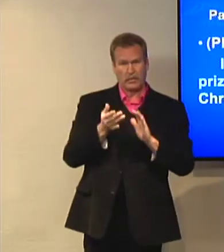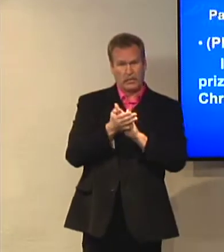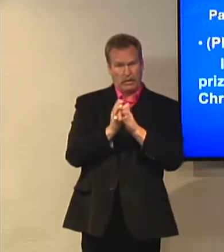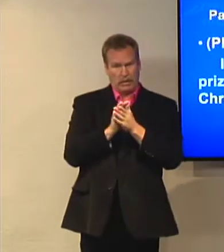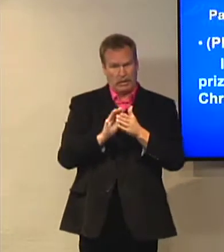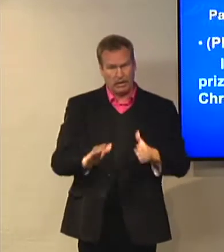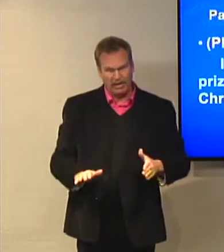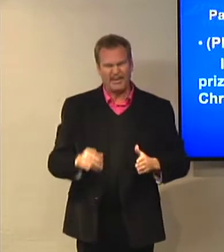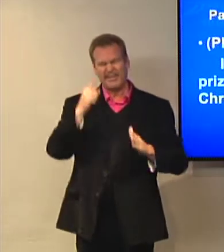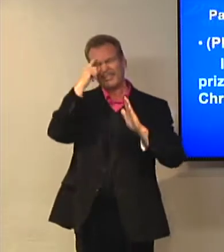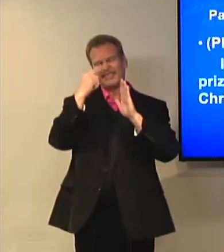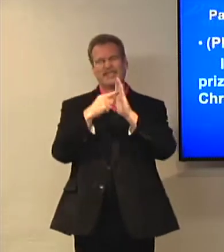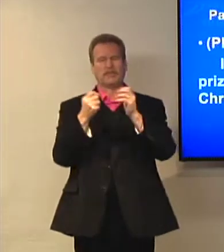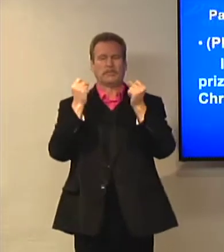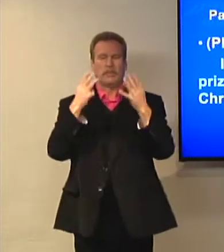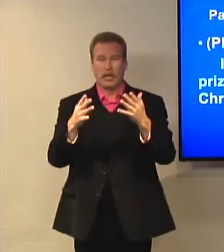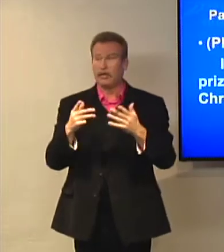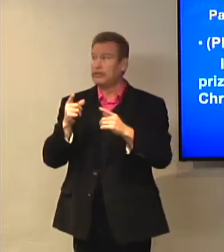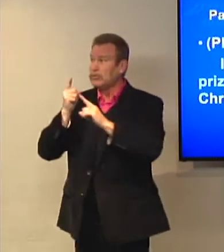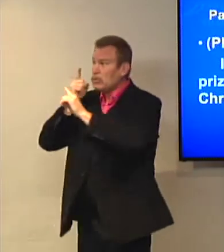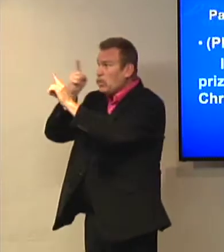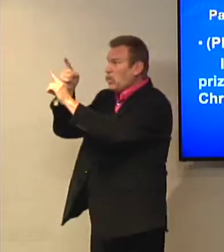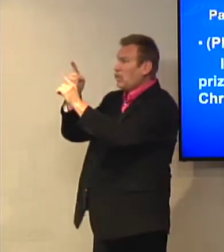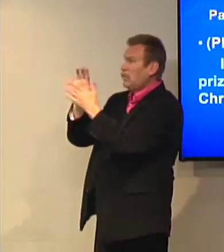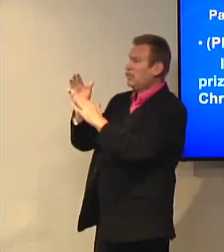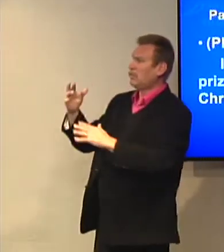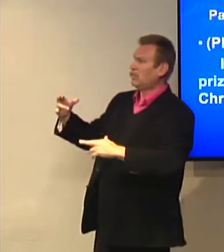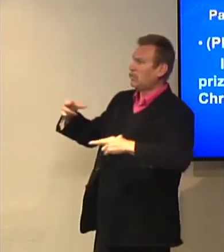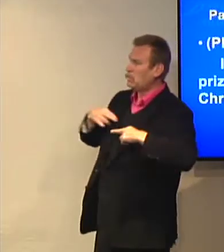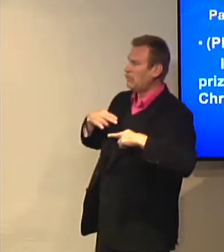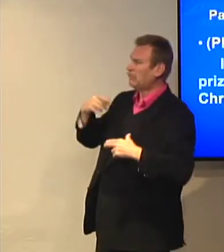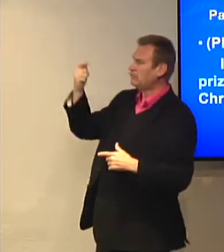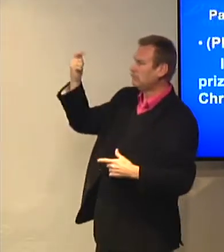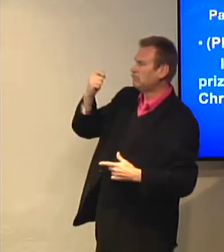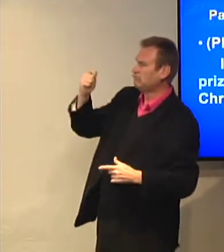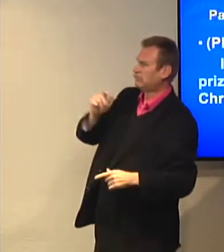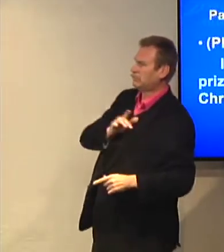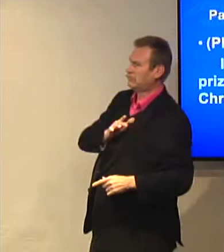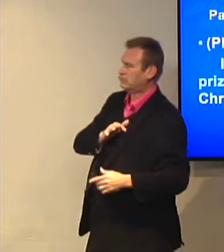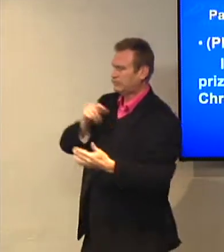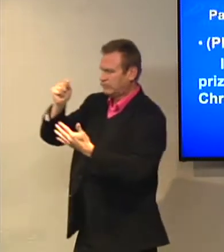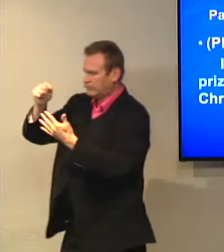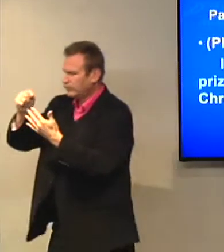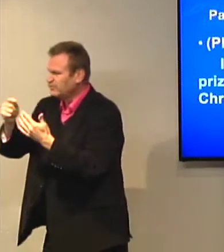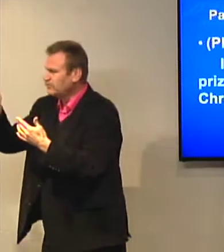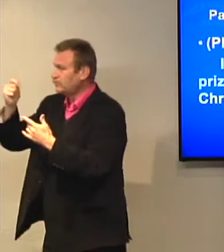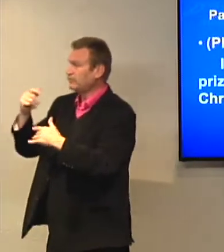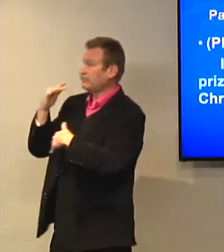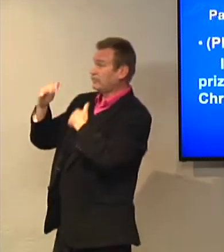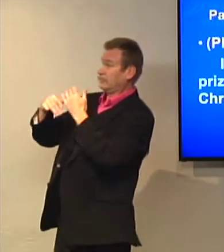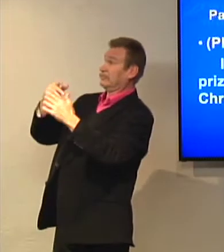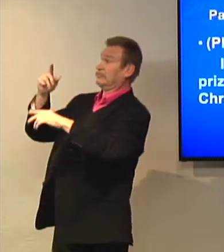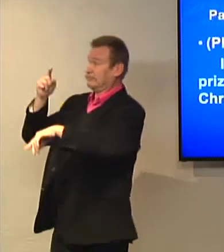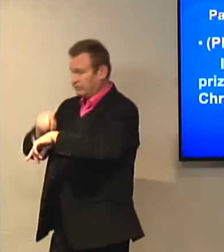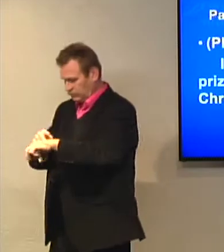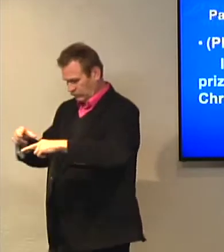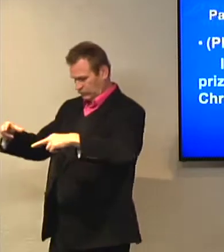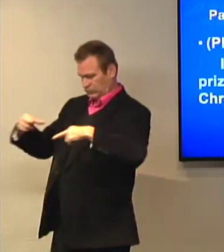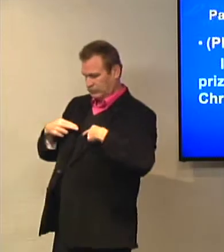your heart, spiritually, do you have peace? Like, for example, many goals, you know, a person wants to retire and have a lot of money for retirement, and